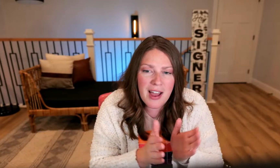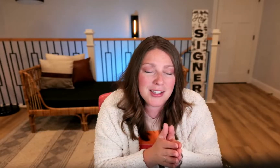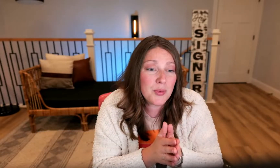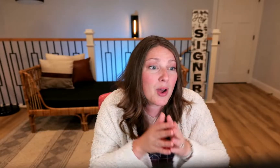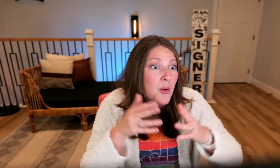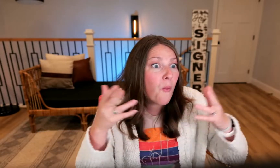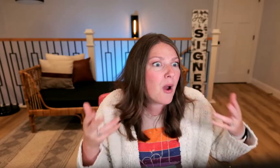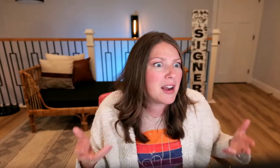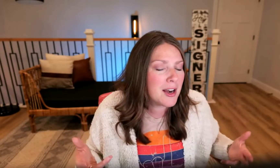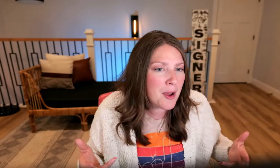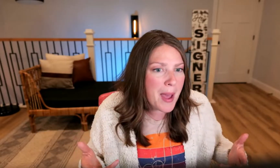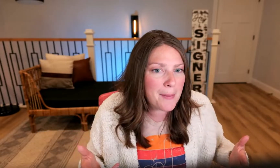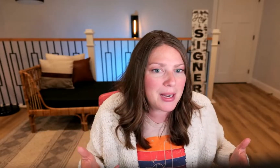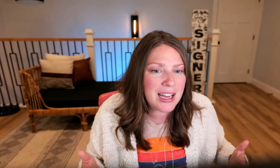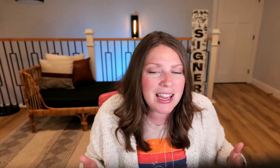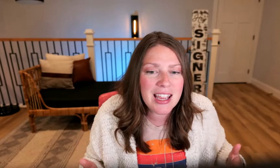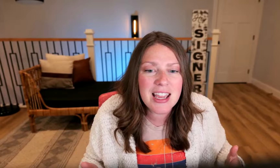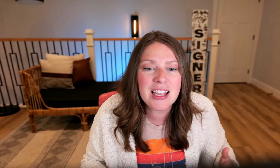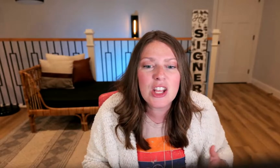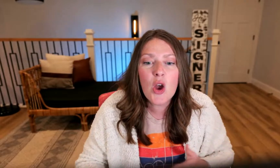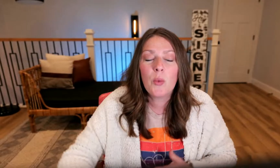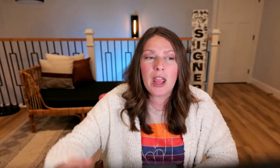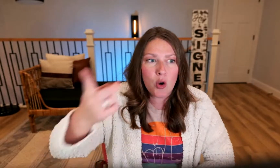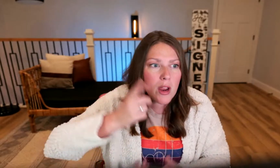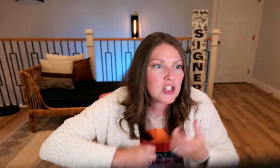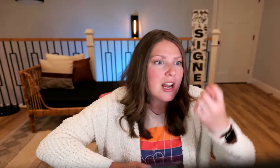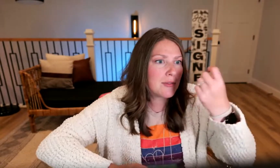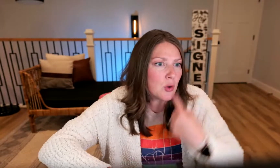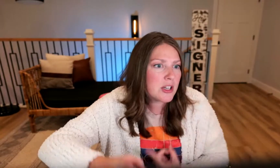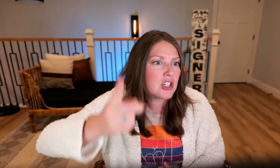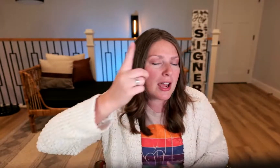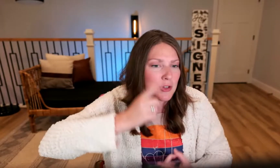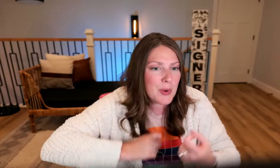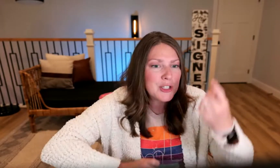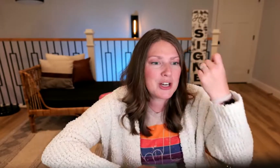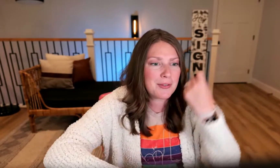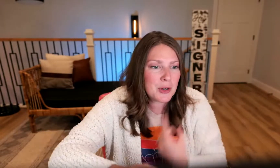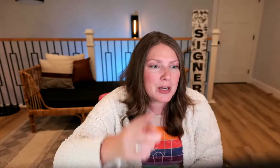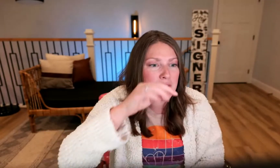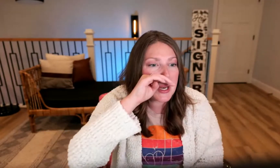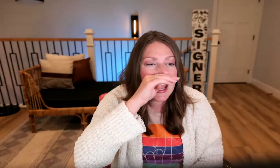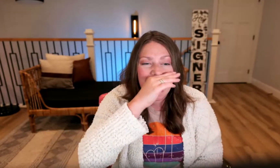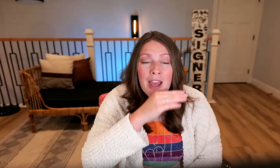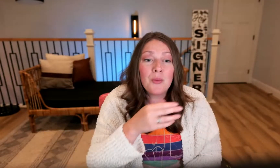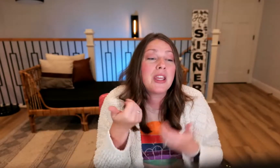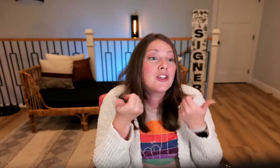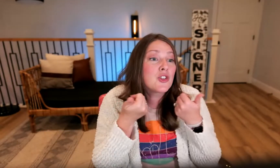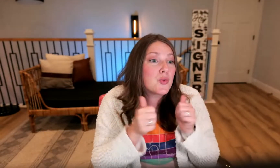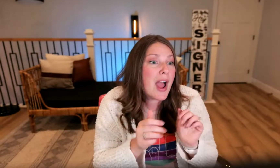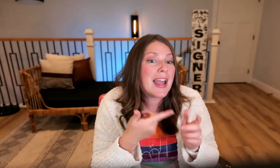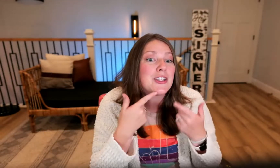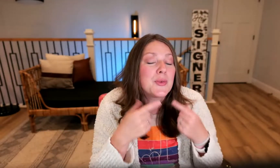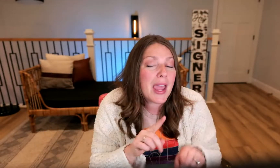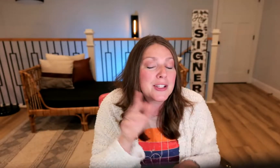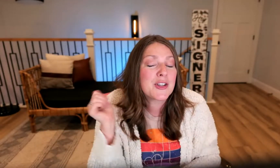fast. Well, what ended up happening is we had question after question after question after question, and we tried to answer